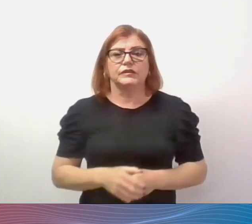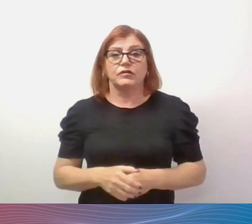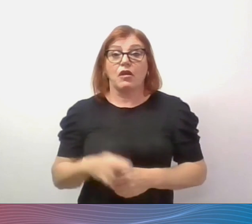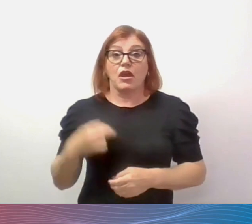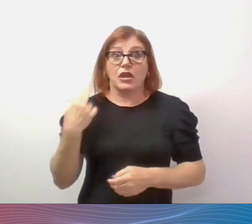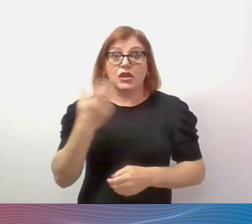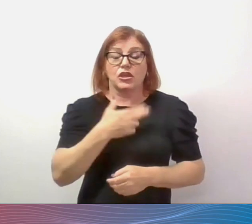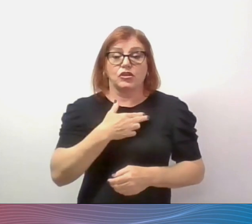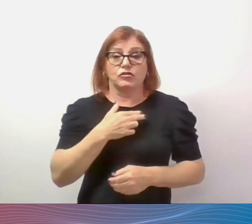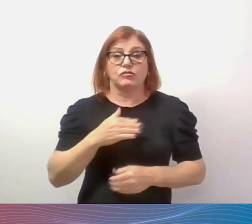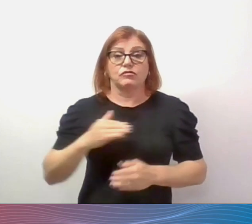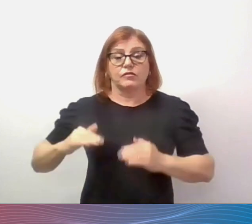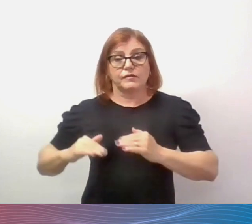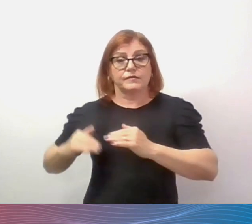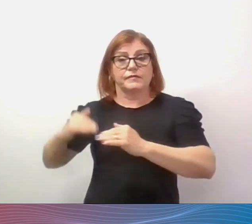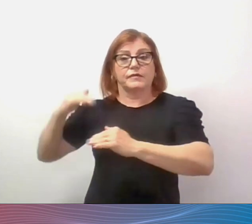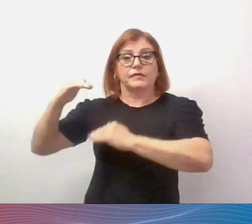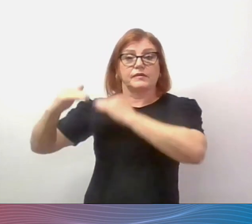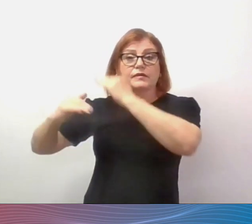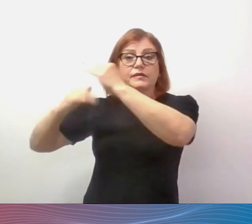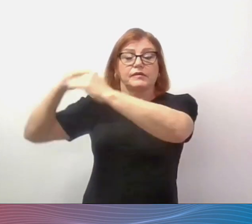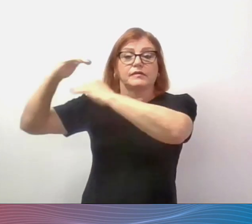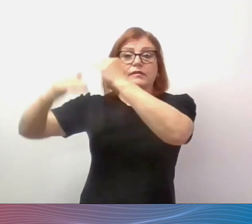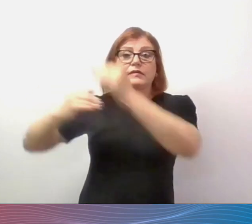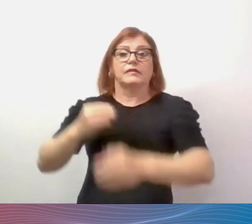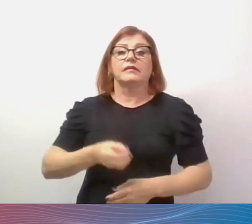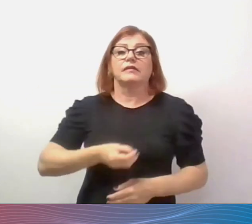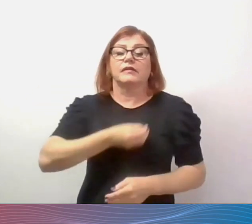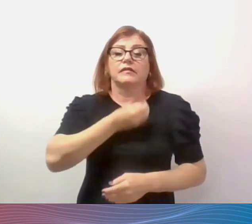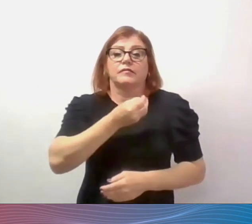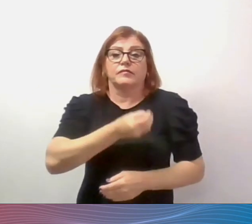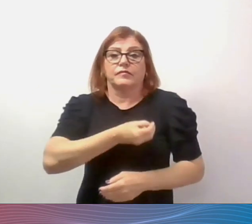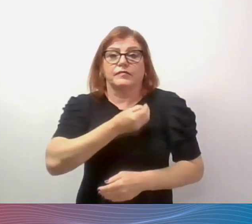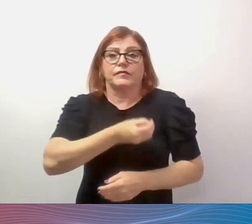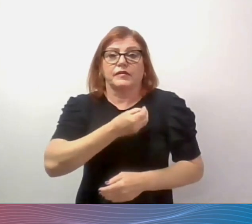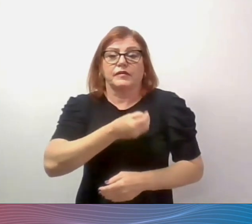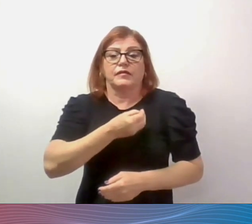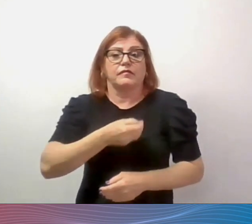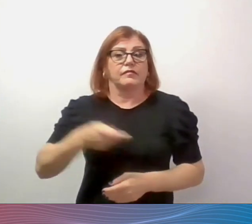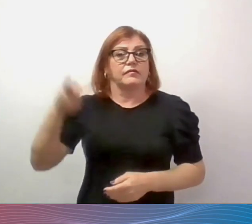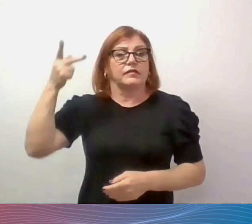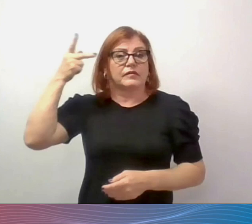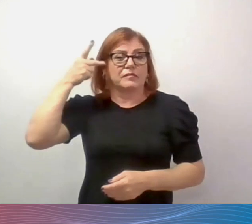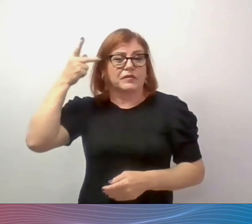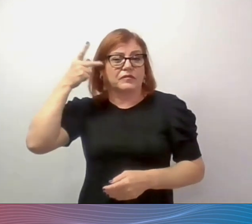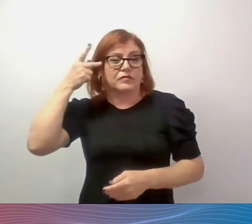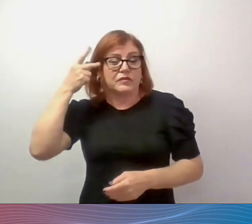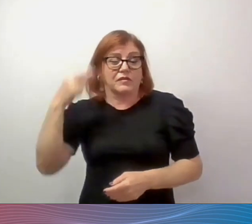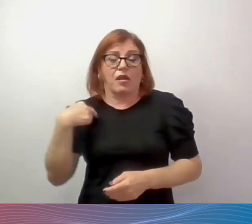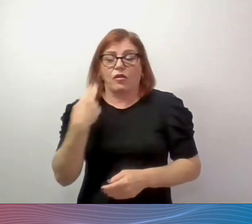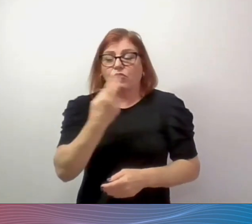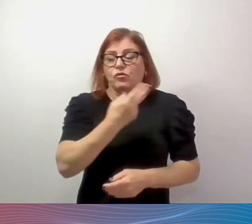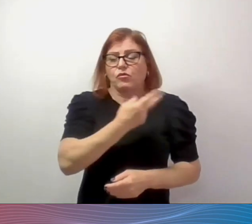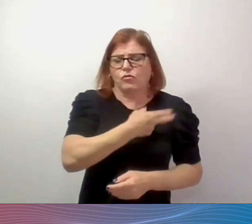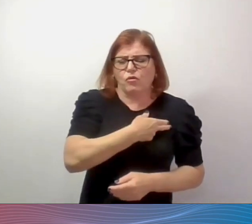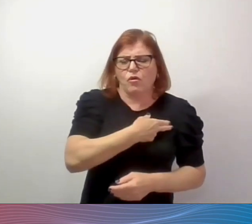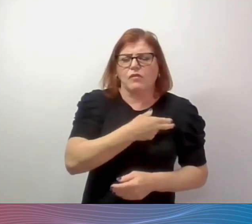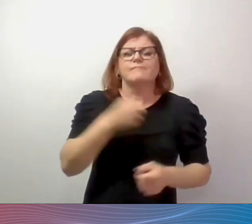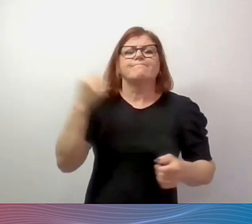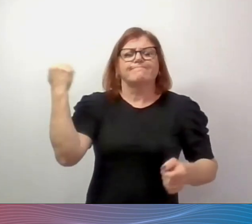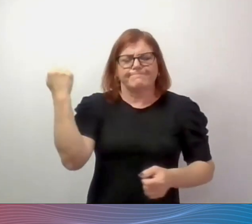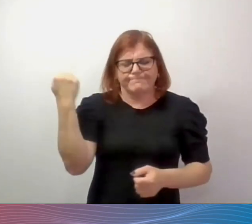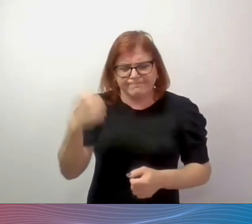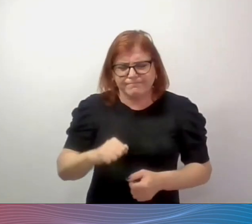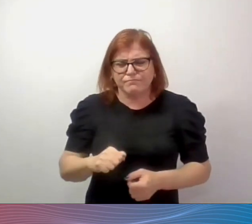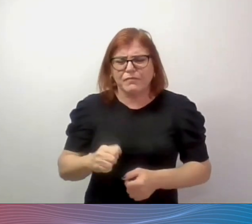of the body we grow in life. Nós amadurecemos. And we mature. Nós somos hoje capazes de sermos edificados